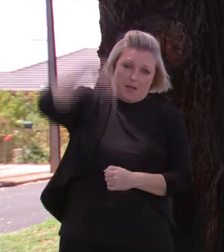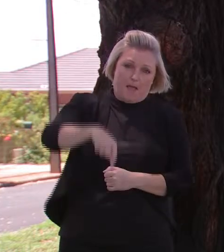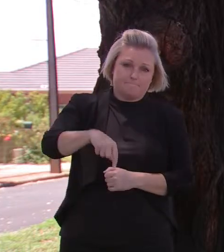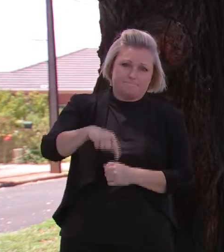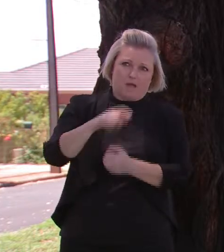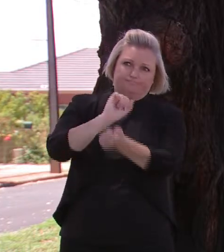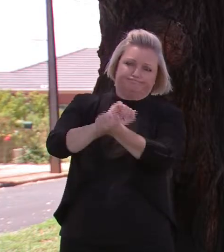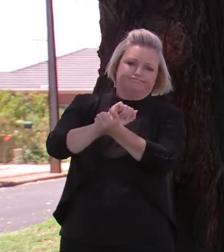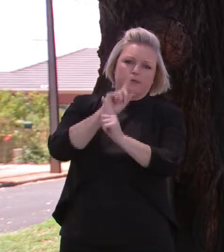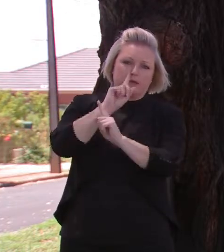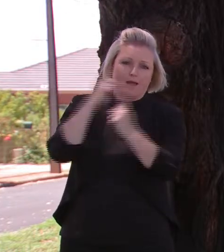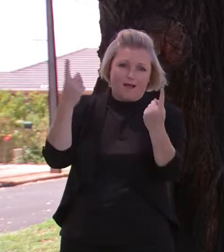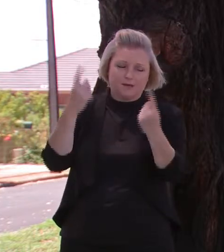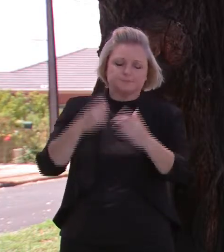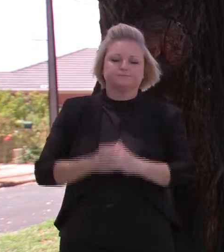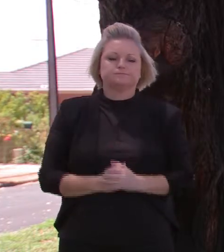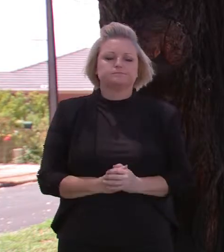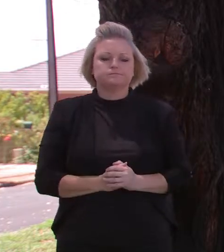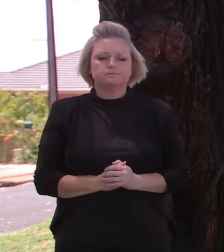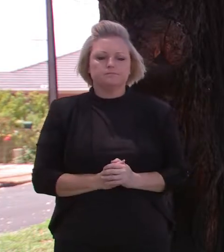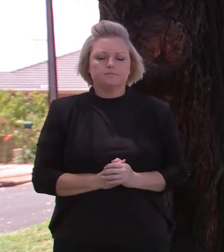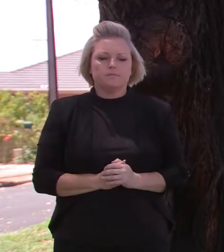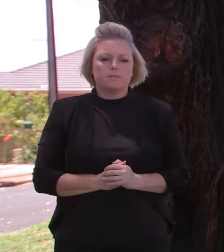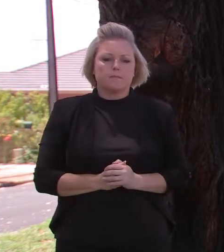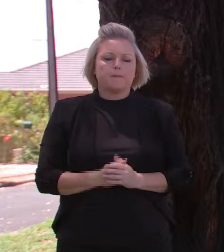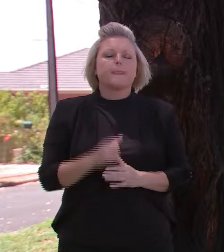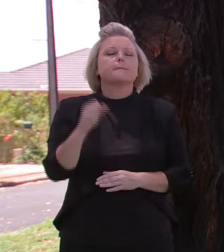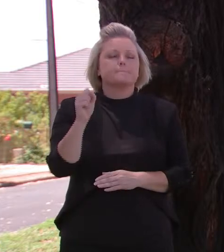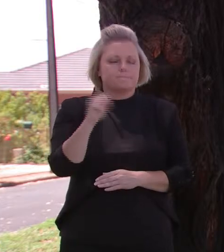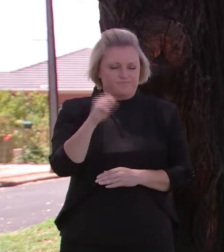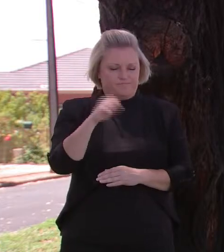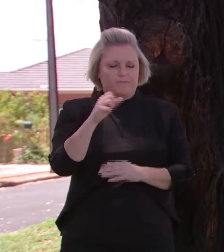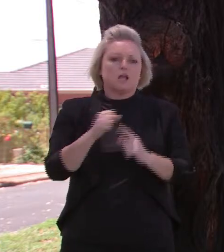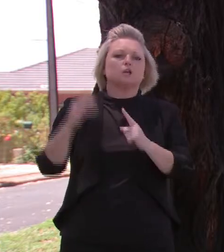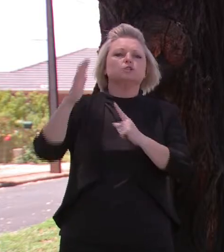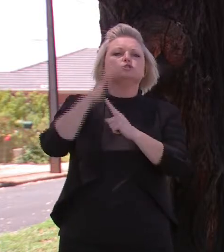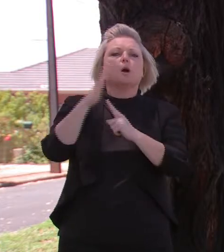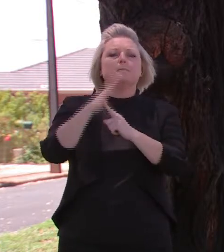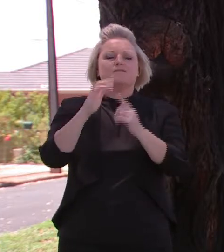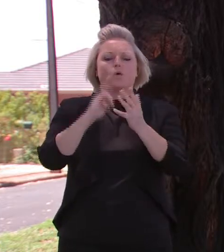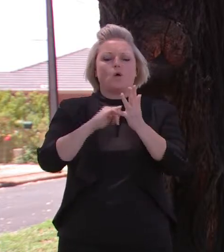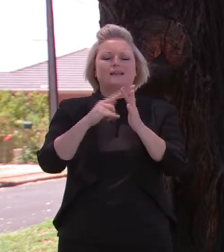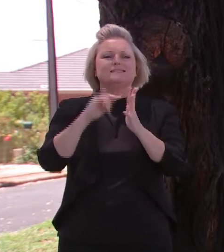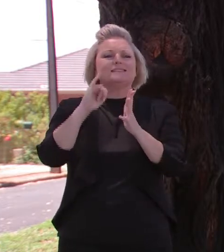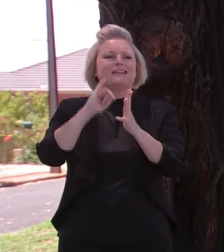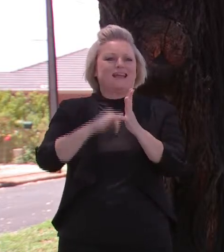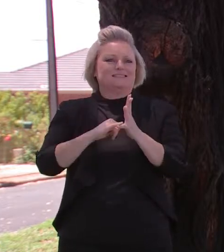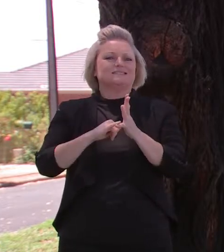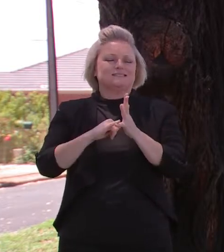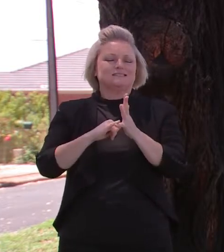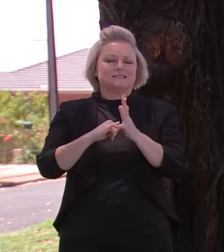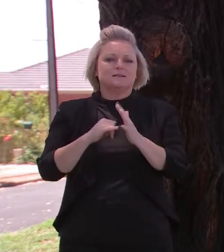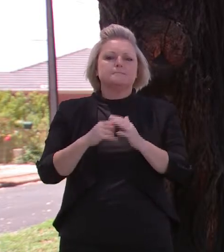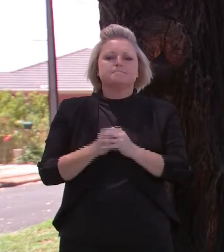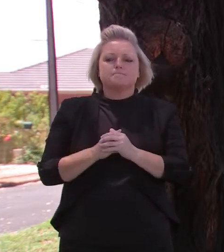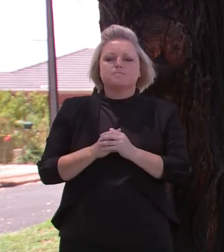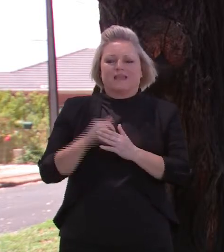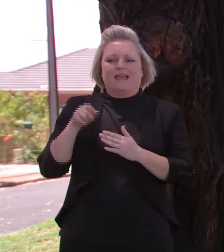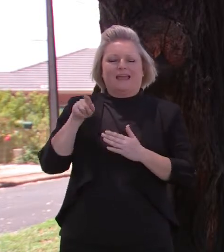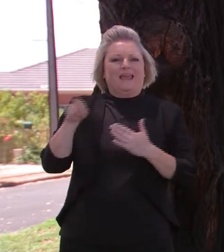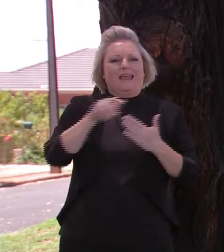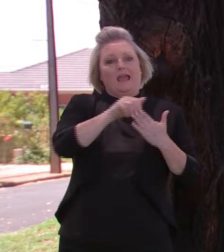Management Council meeting this morning. The Chief Officer of the SES, Chris Beattie, is heading up this overall